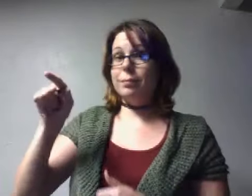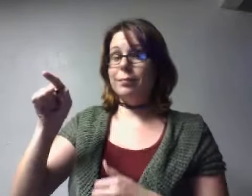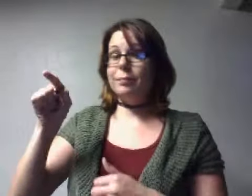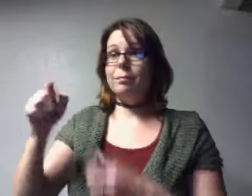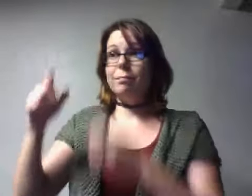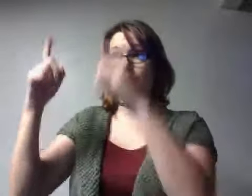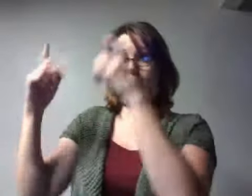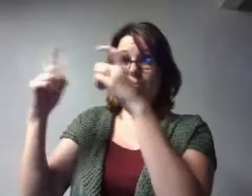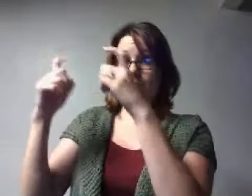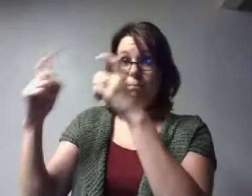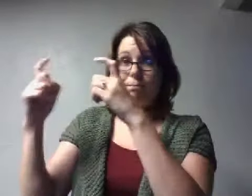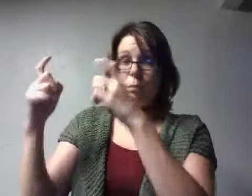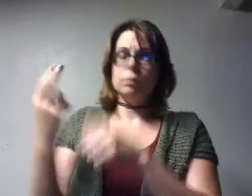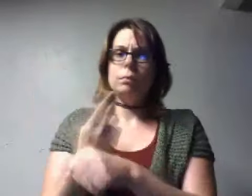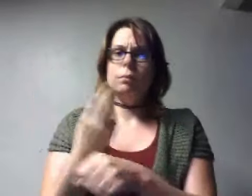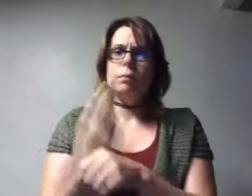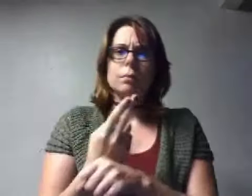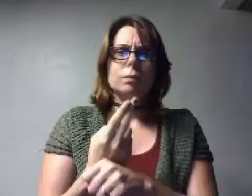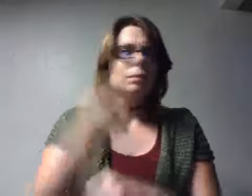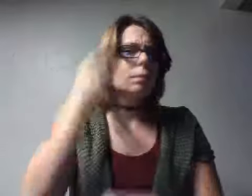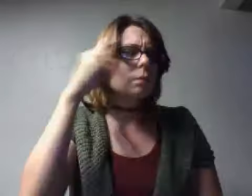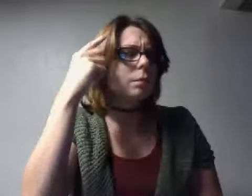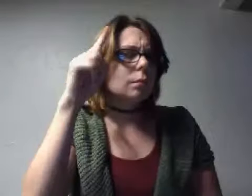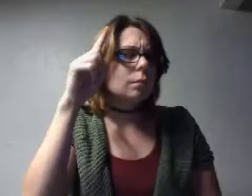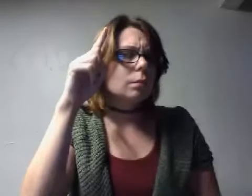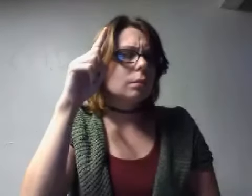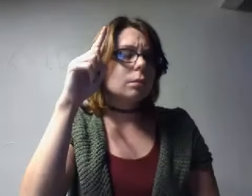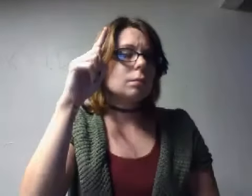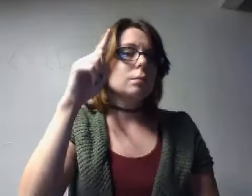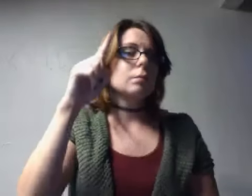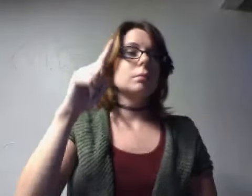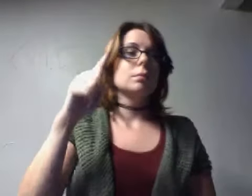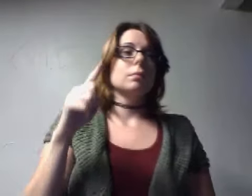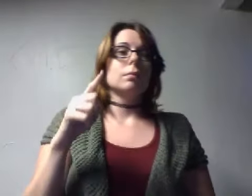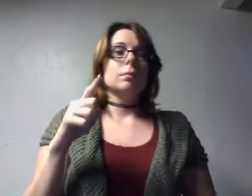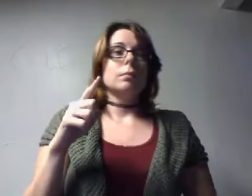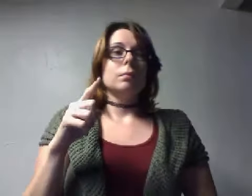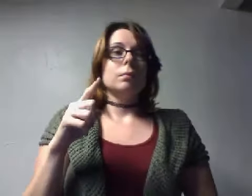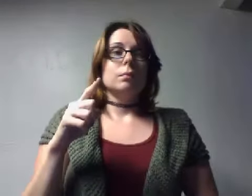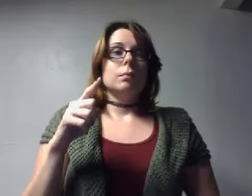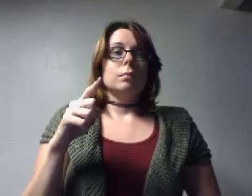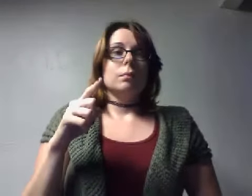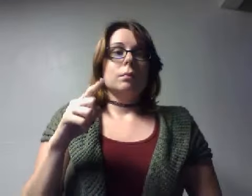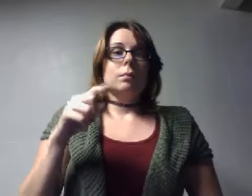documentary form. He just documented the world around him, the people that he came in contact with, and aside